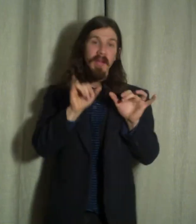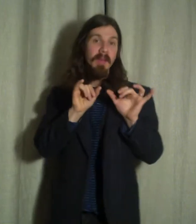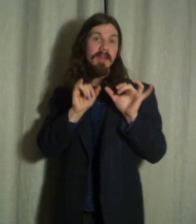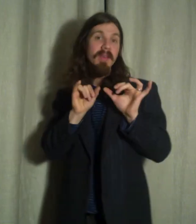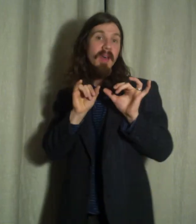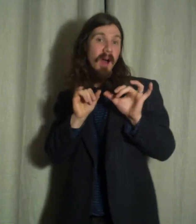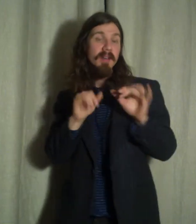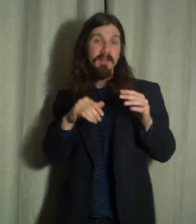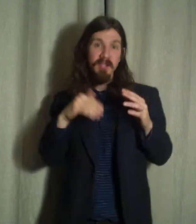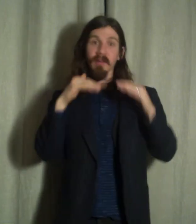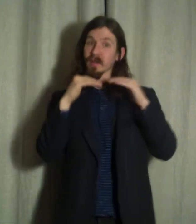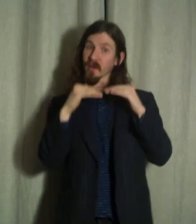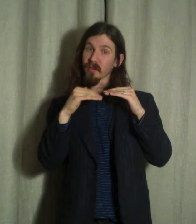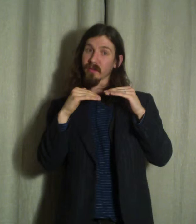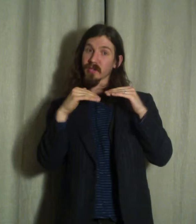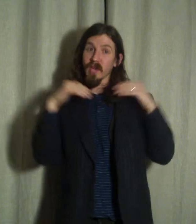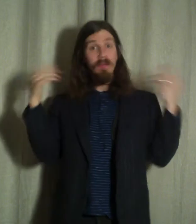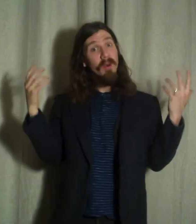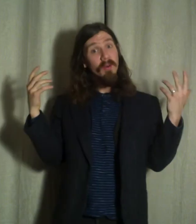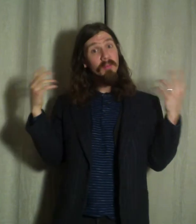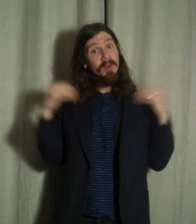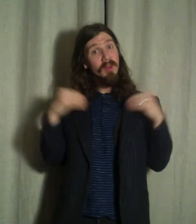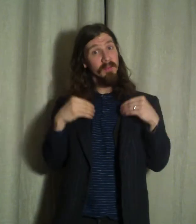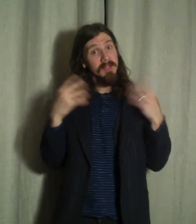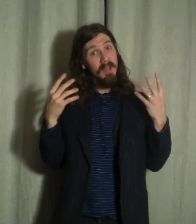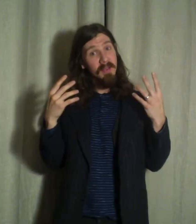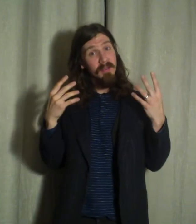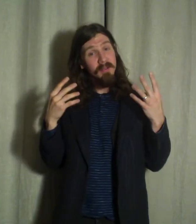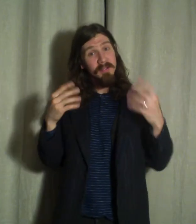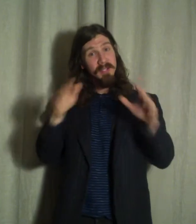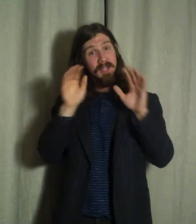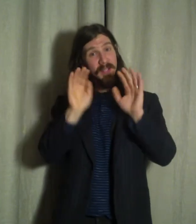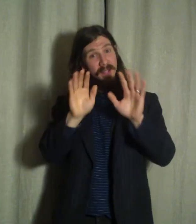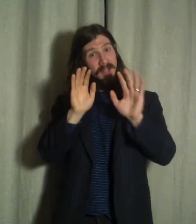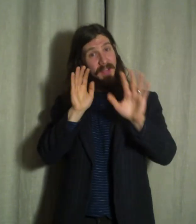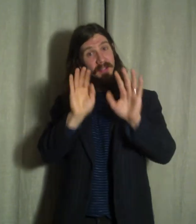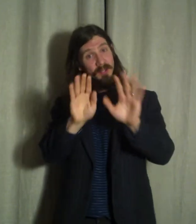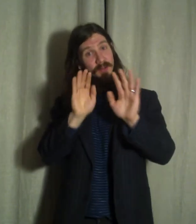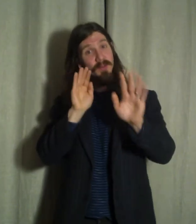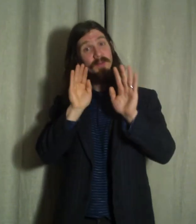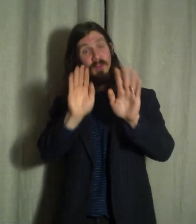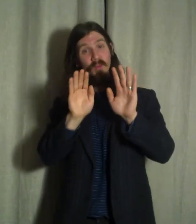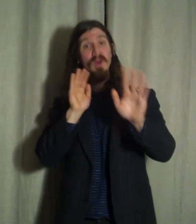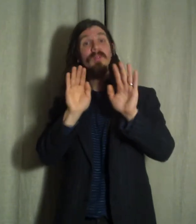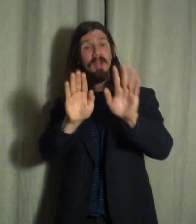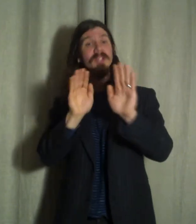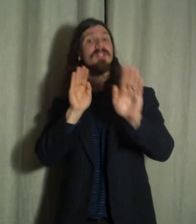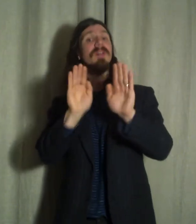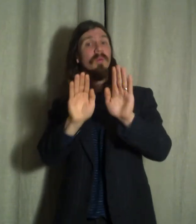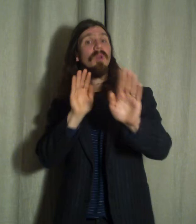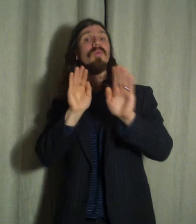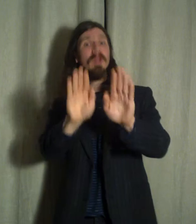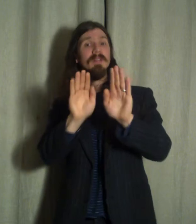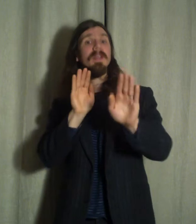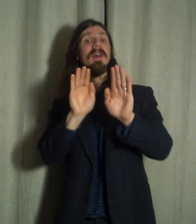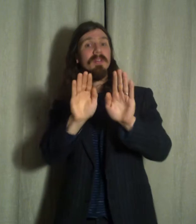Namely, the octave sounding like the same note, but upstairs. And the 2-to-1 ratio, one wiggle to every